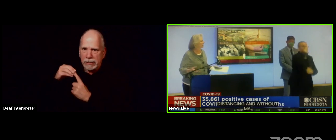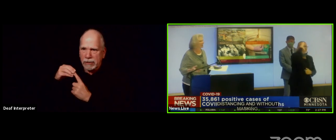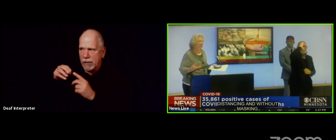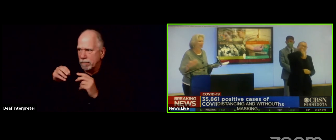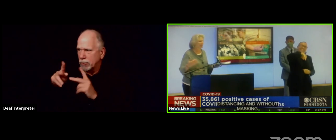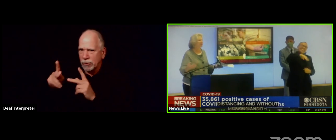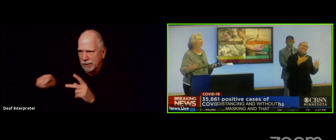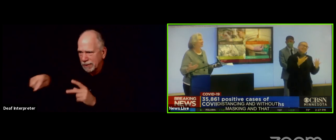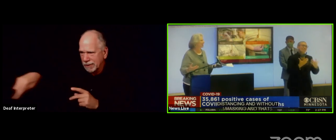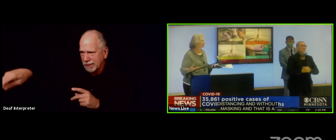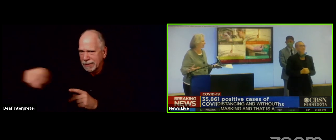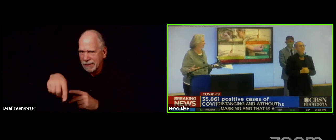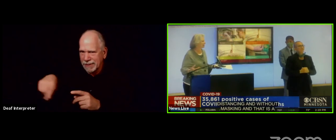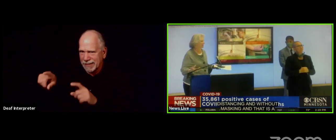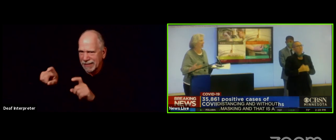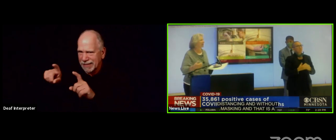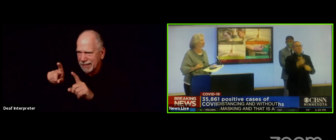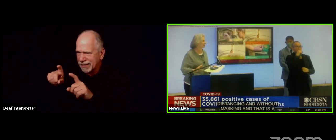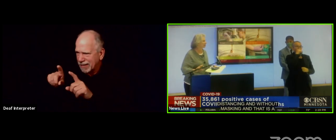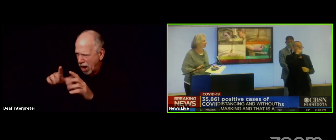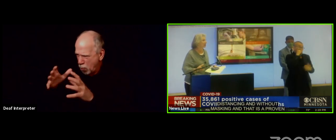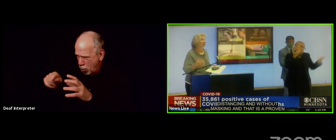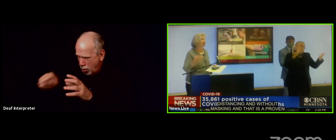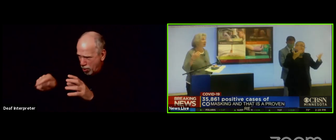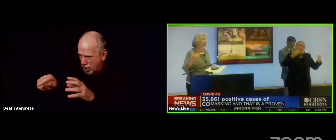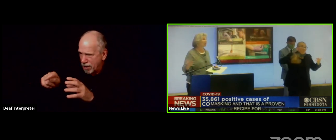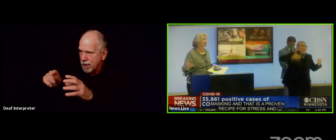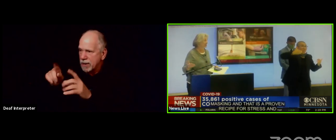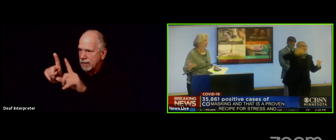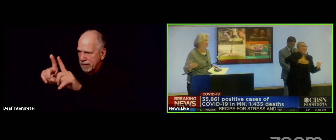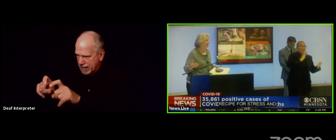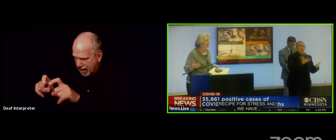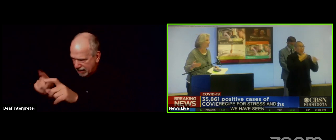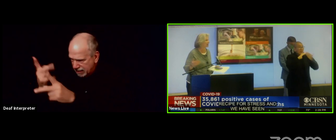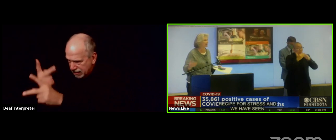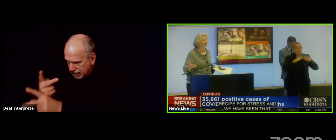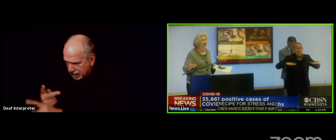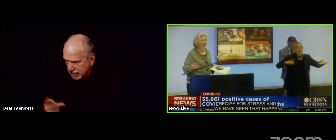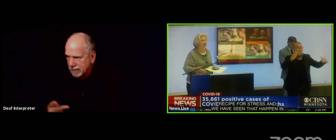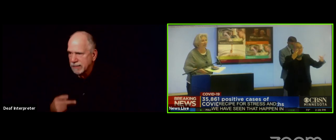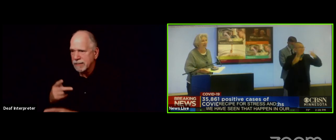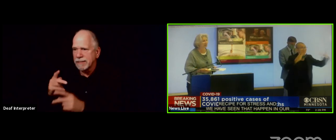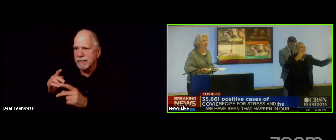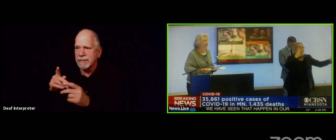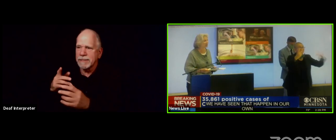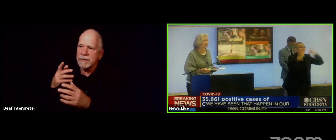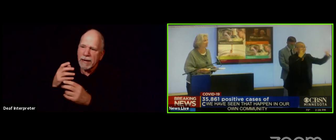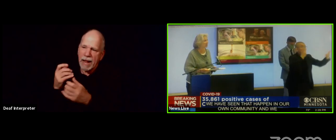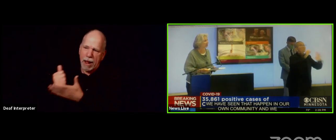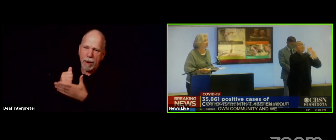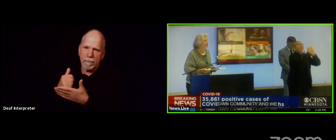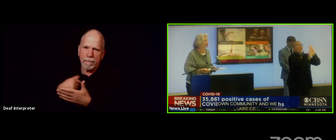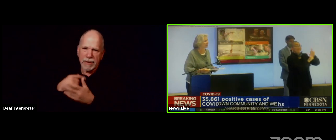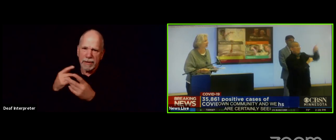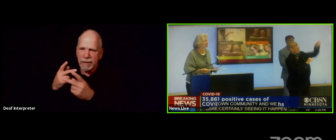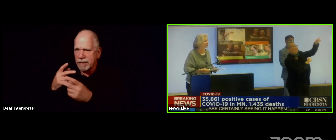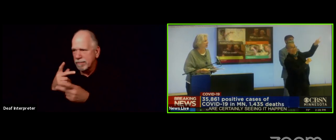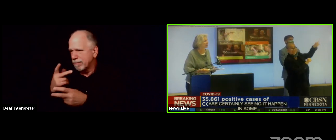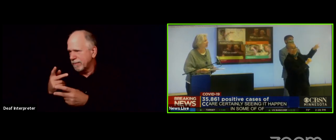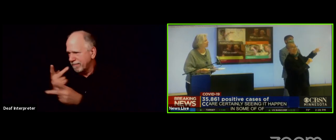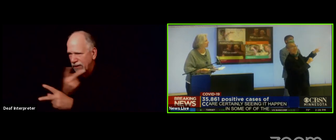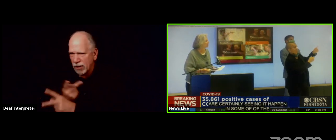And we have seen that happen in our own community, and we are certainly seeing it happen in some of the other states that are seeing these big increases now.